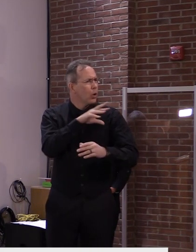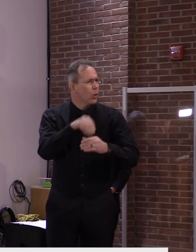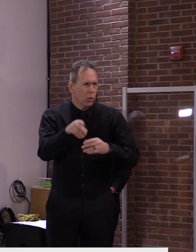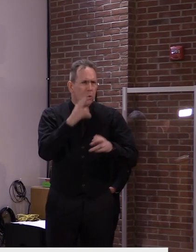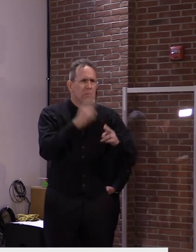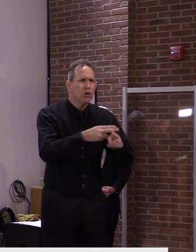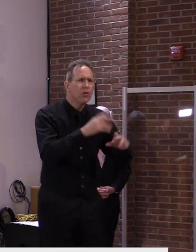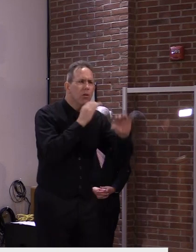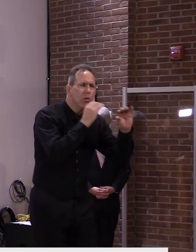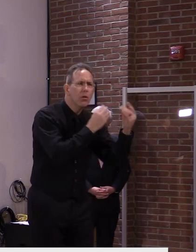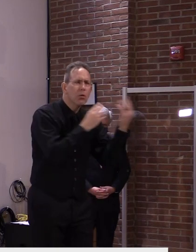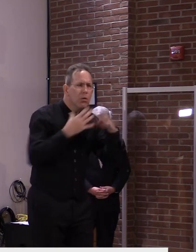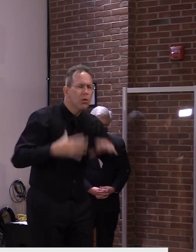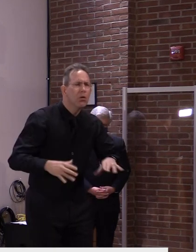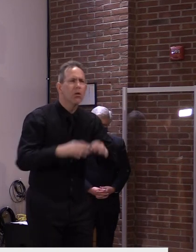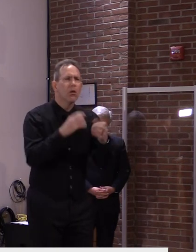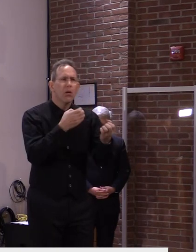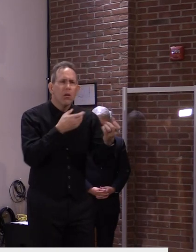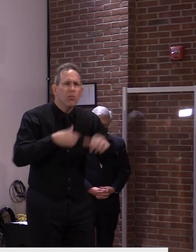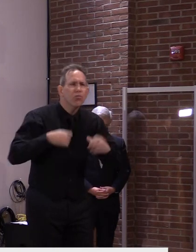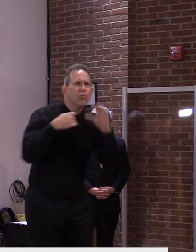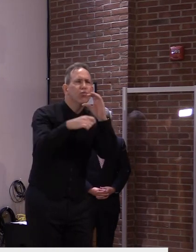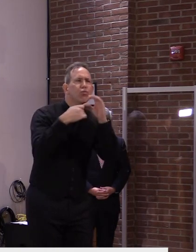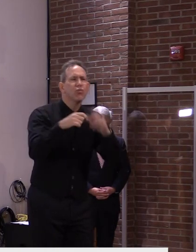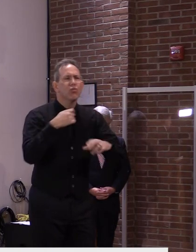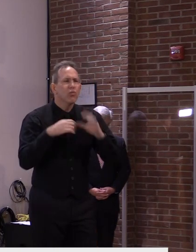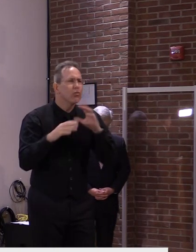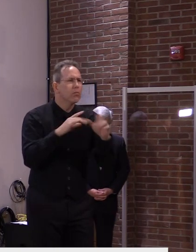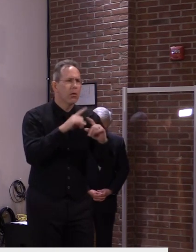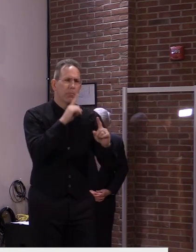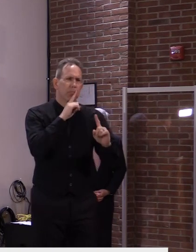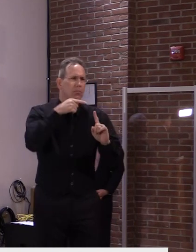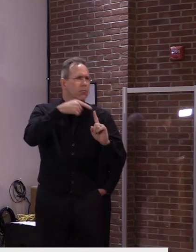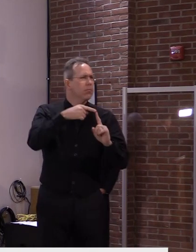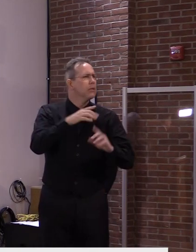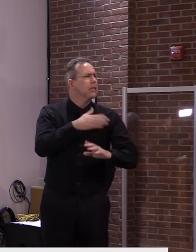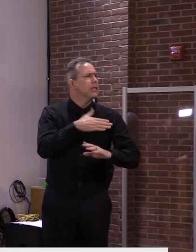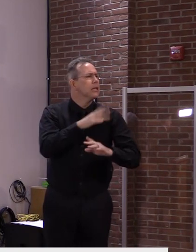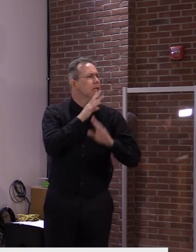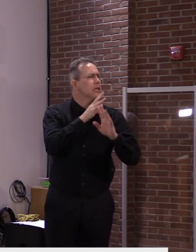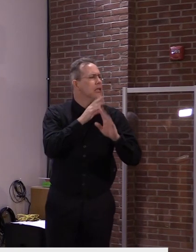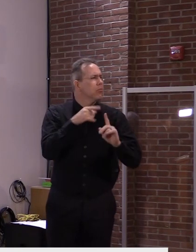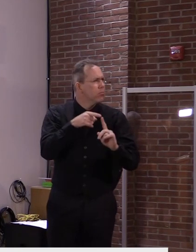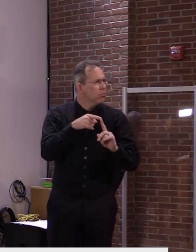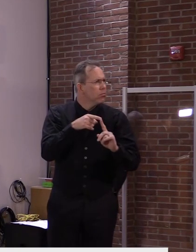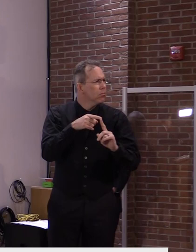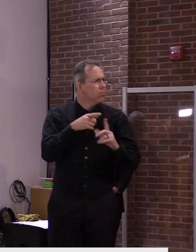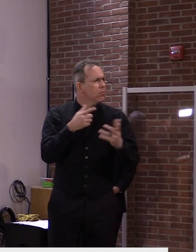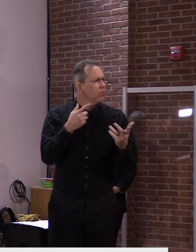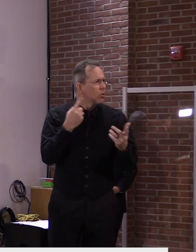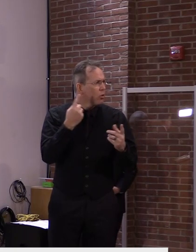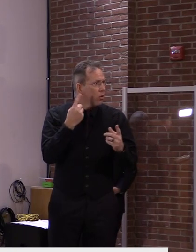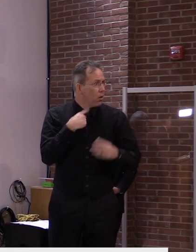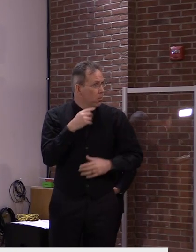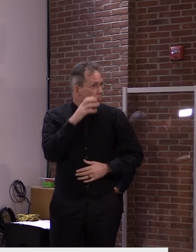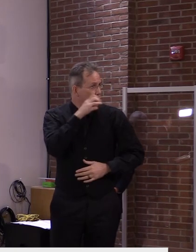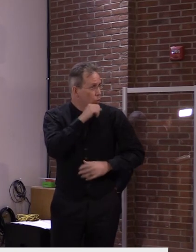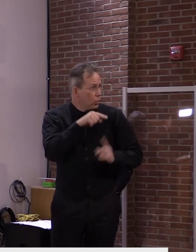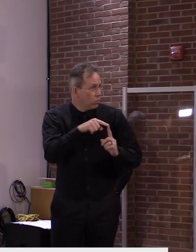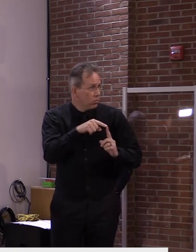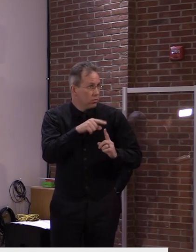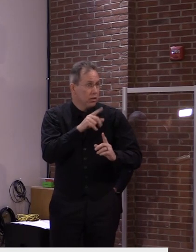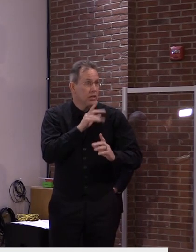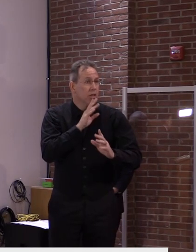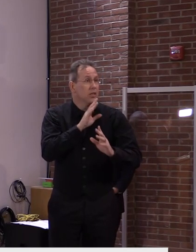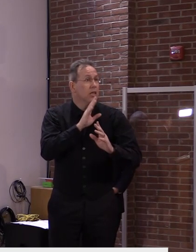to further changes to come in performing arts. Am I to assume that that's where whatever